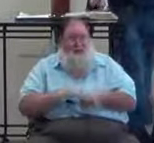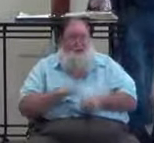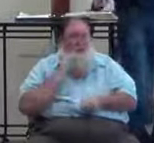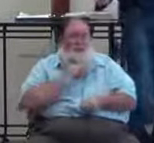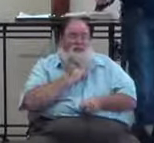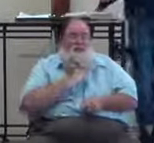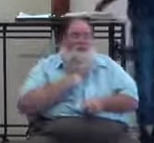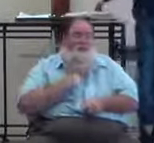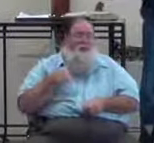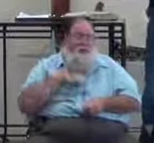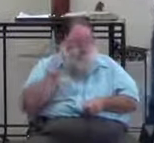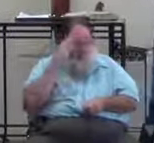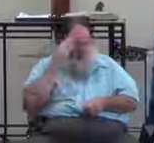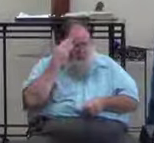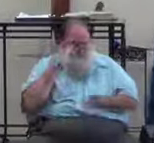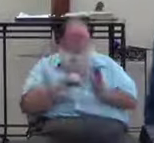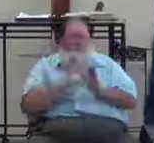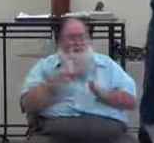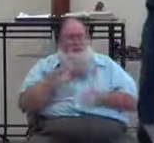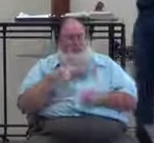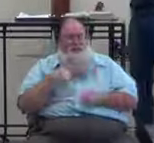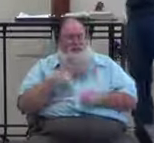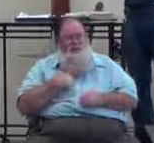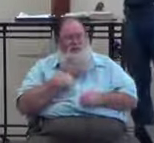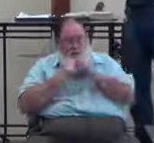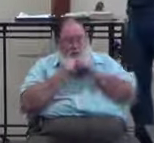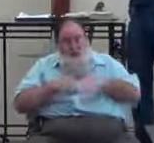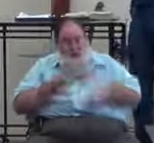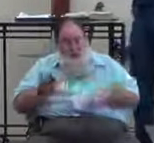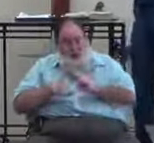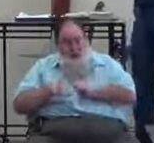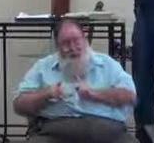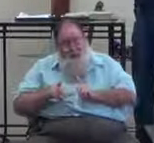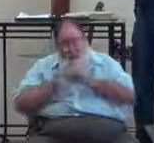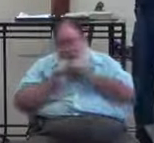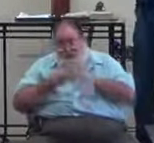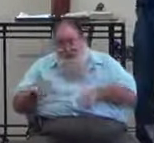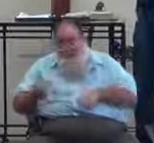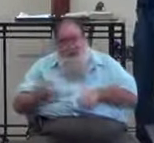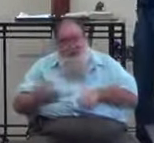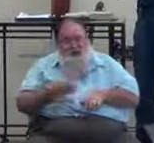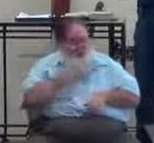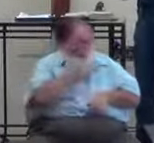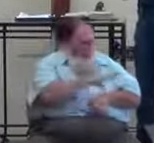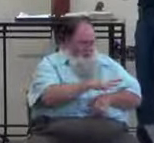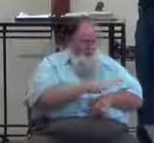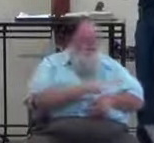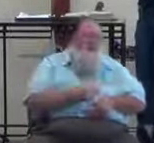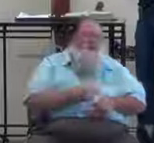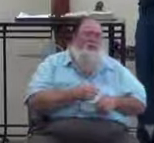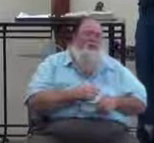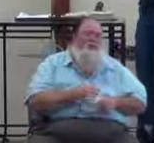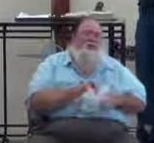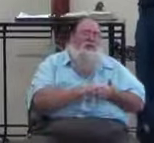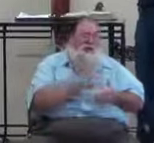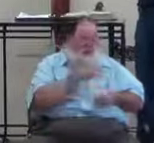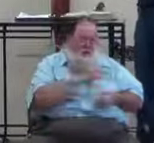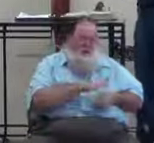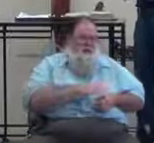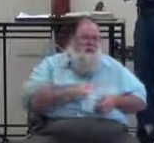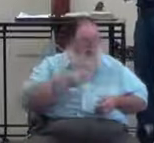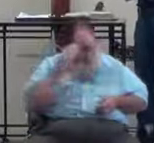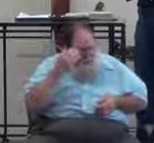scripture says, I'll bless those that bless you and curse those that curse you. And a lot of you in here are into prophecy, and you follow it and